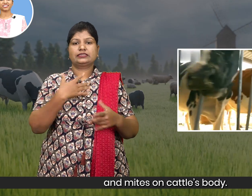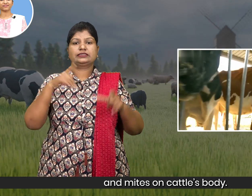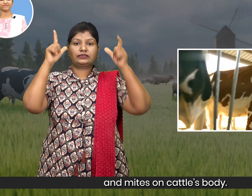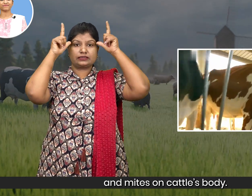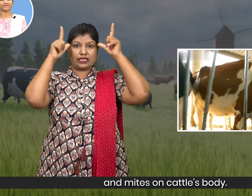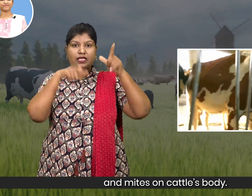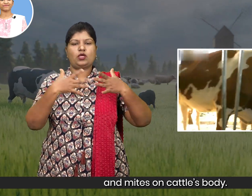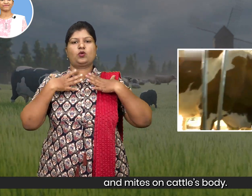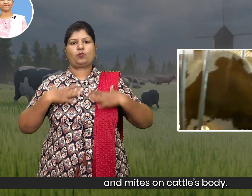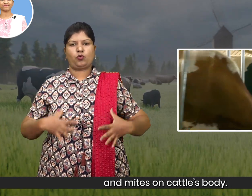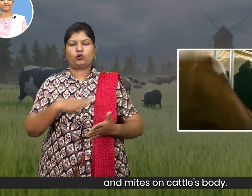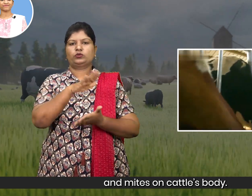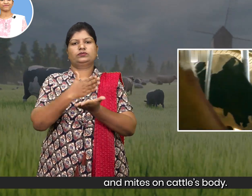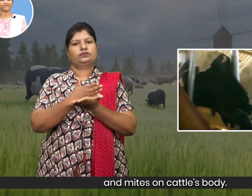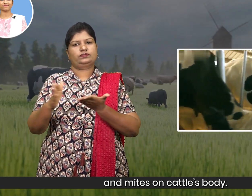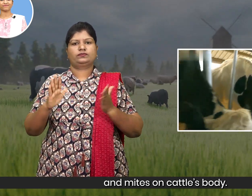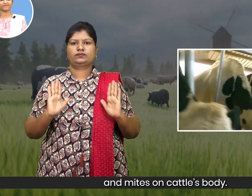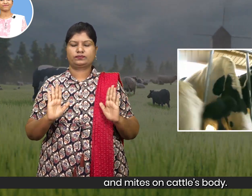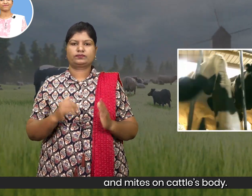bodies.